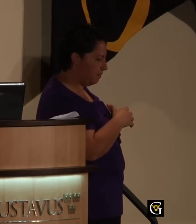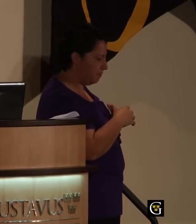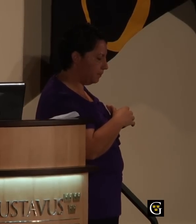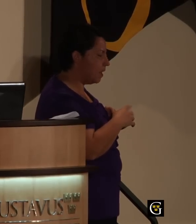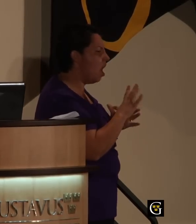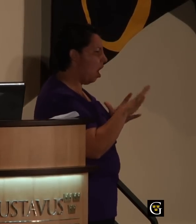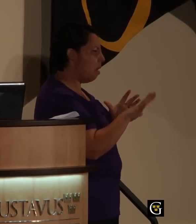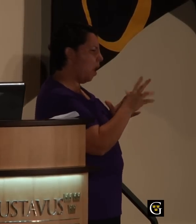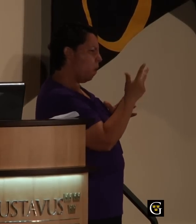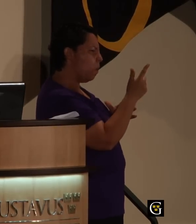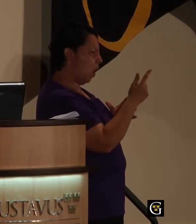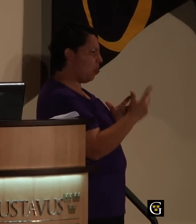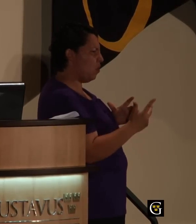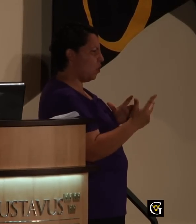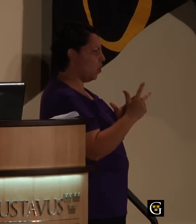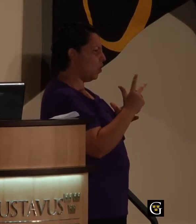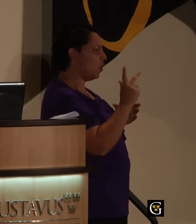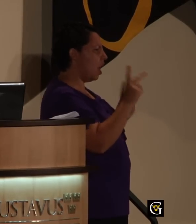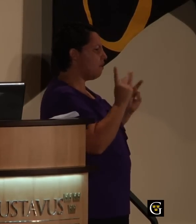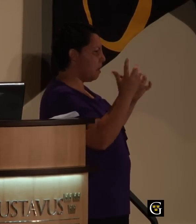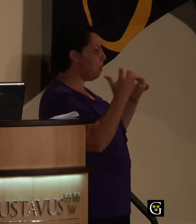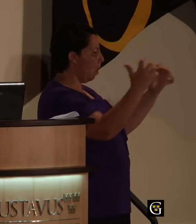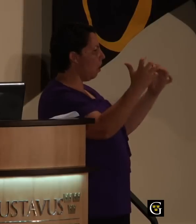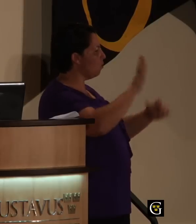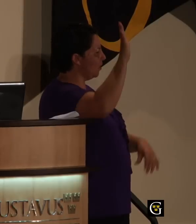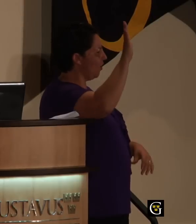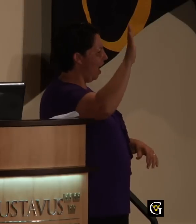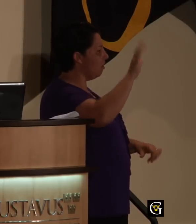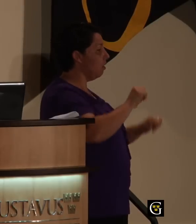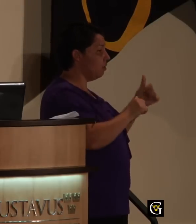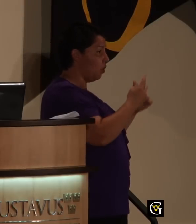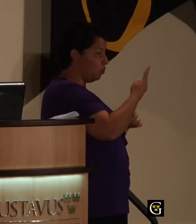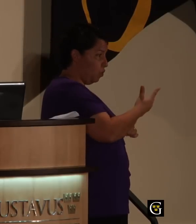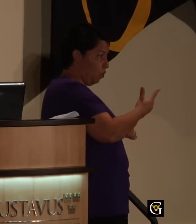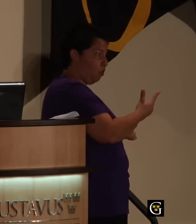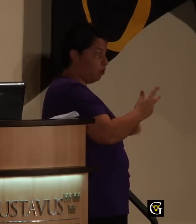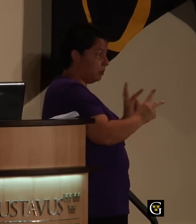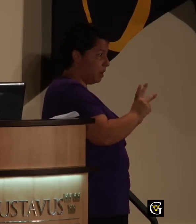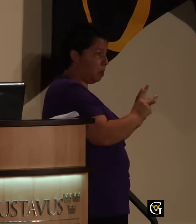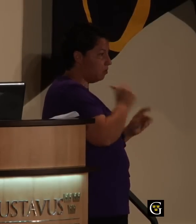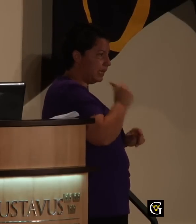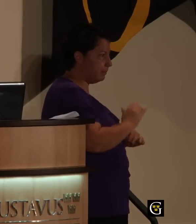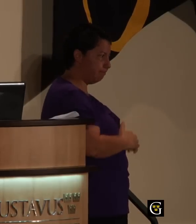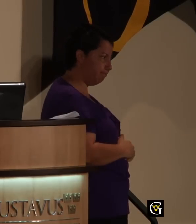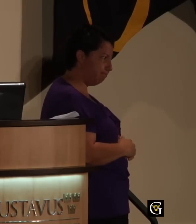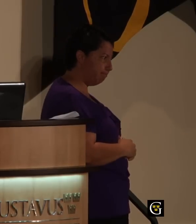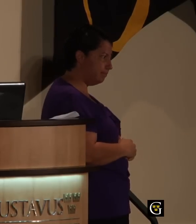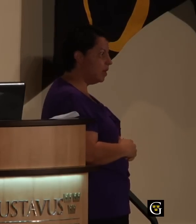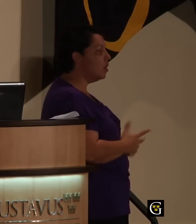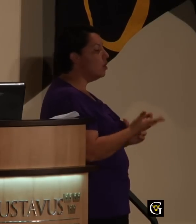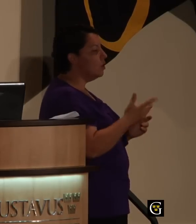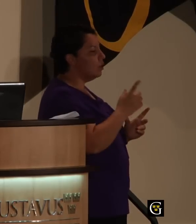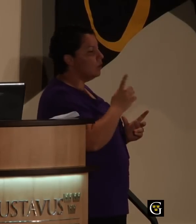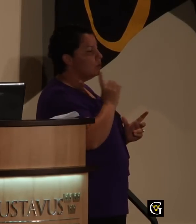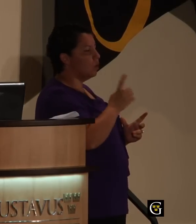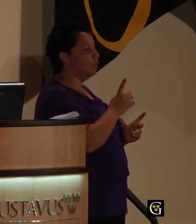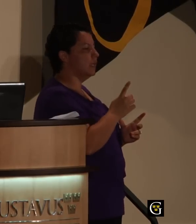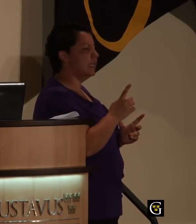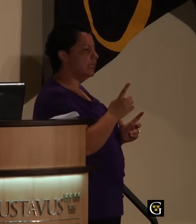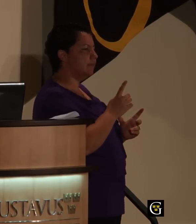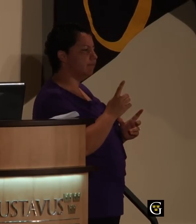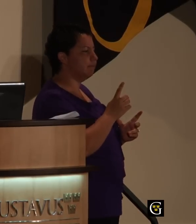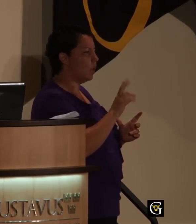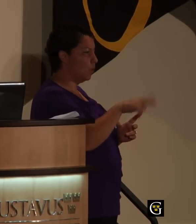about a third of them raised their hands. The other two thirds didn't. So this is an audience of Americans,